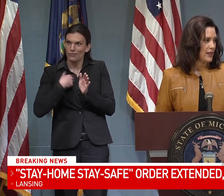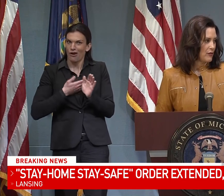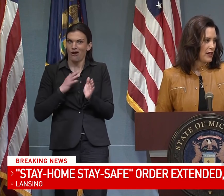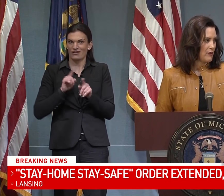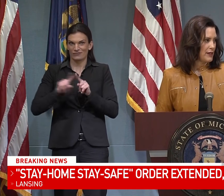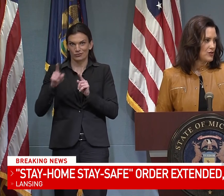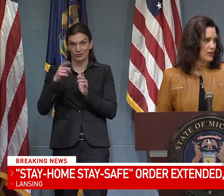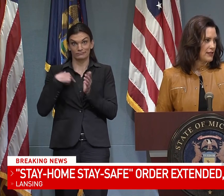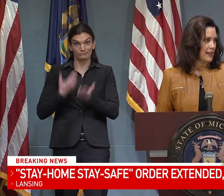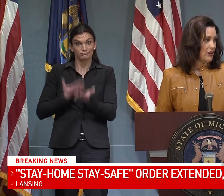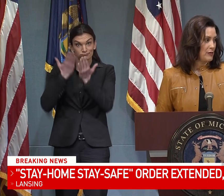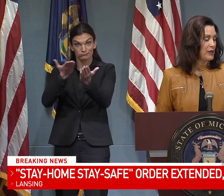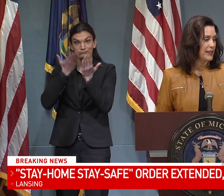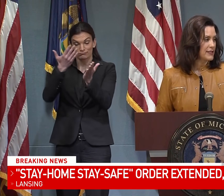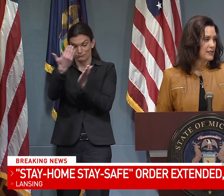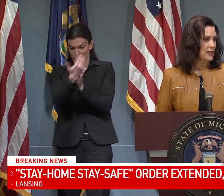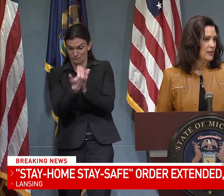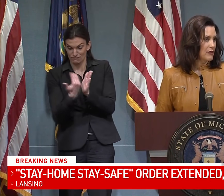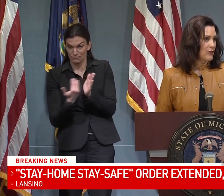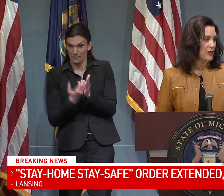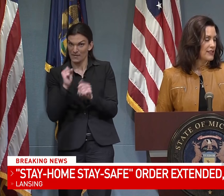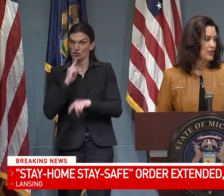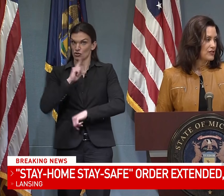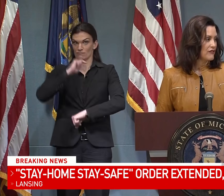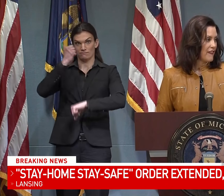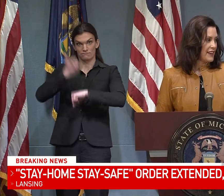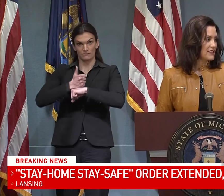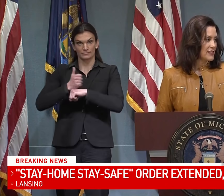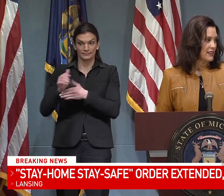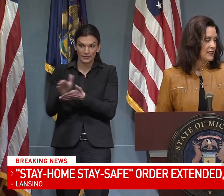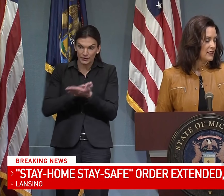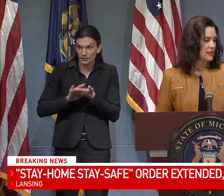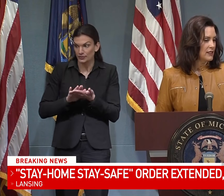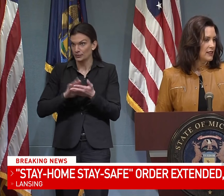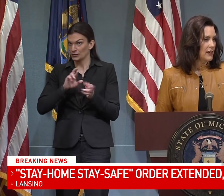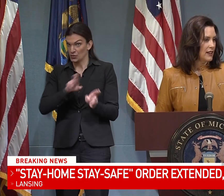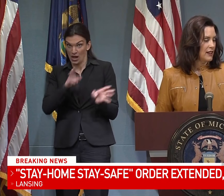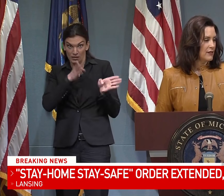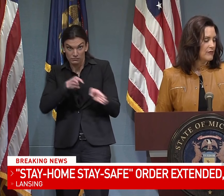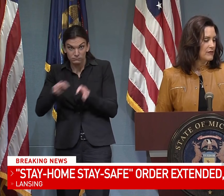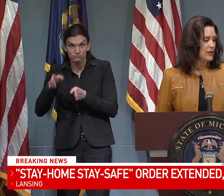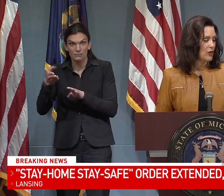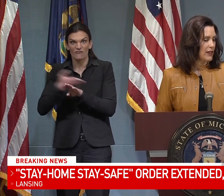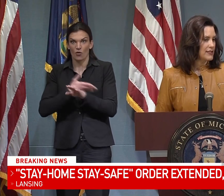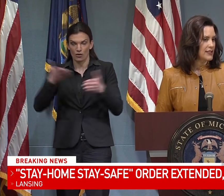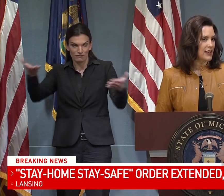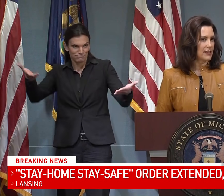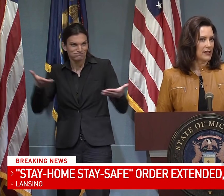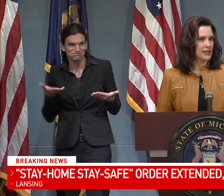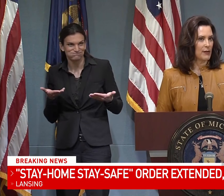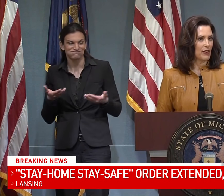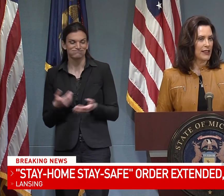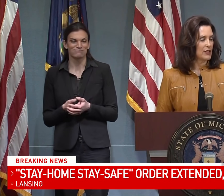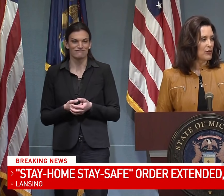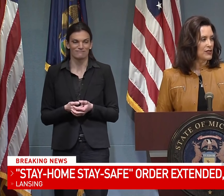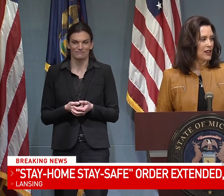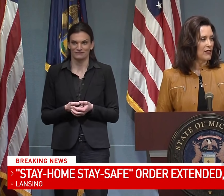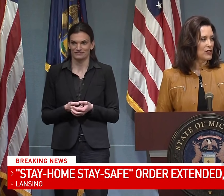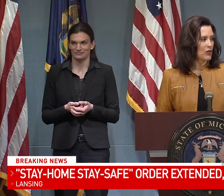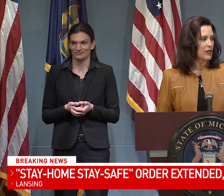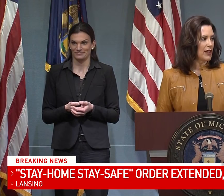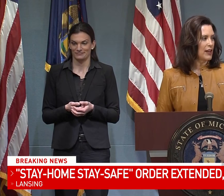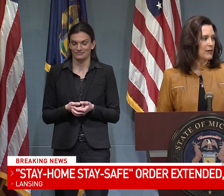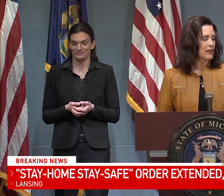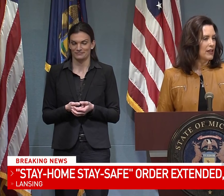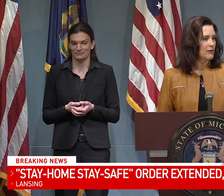and get ready to make sure that they are in place before they start to phase in. As I said, it's about 19% of